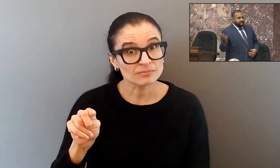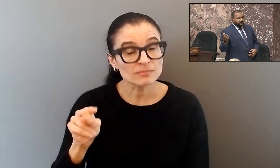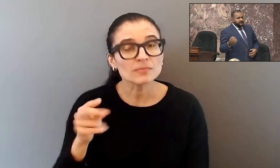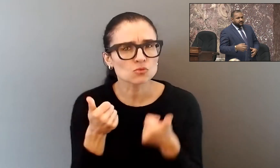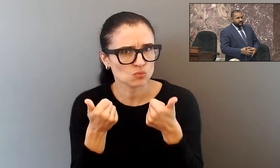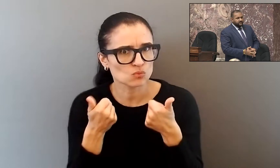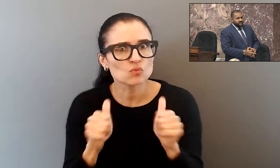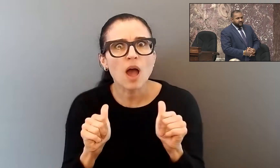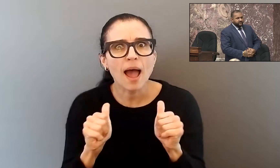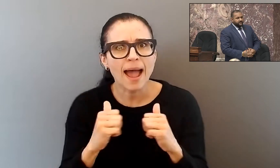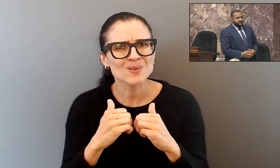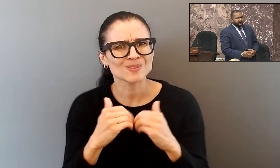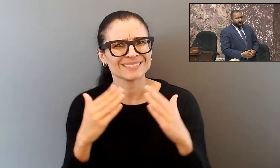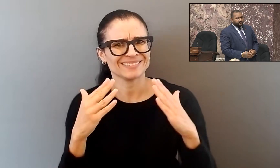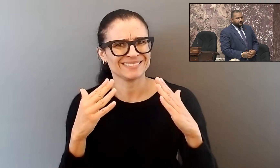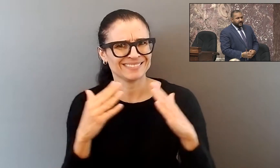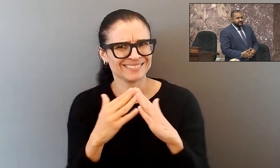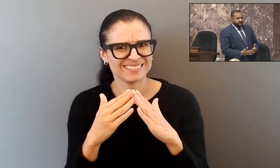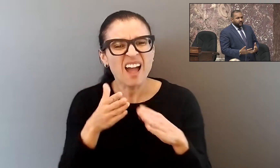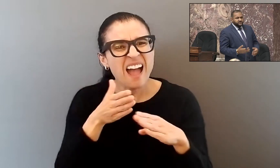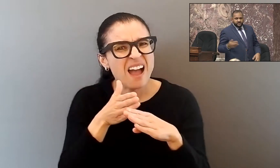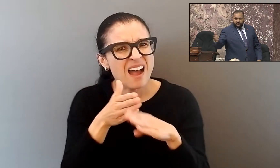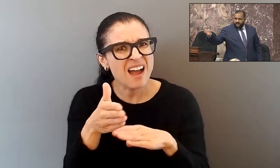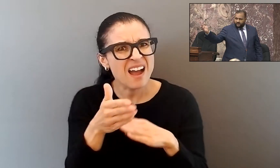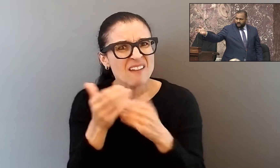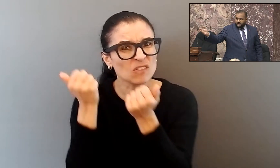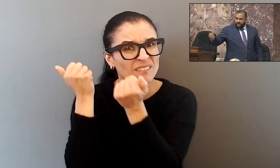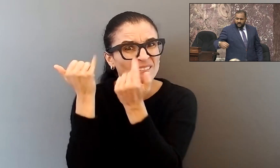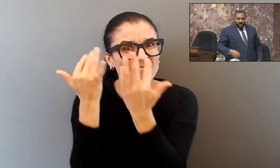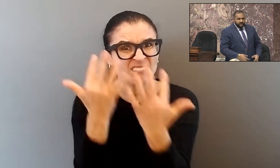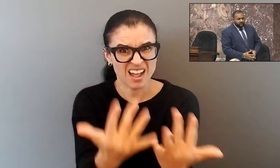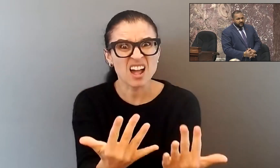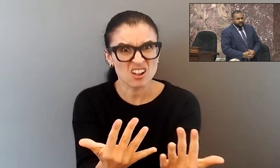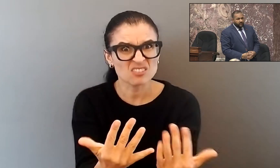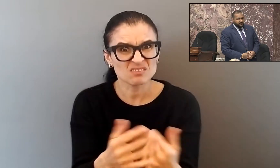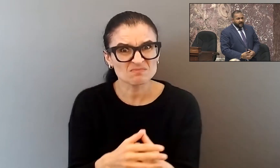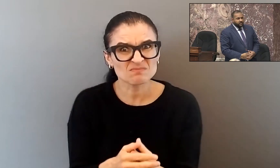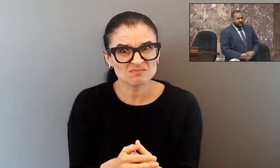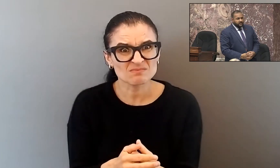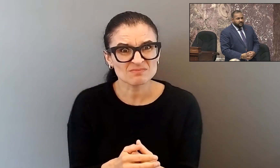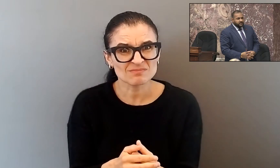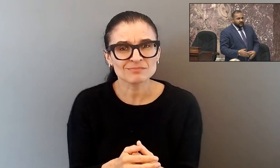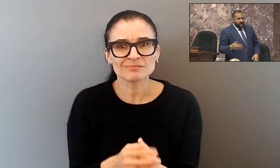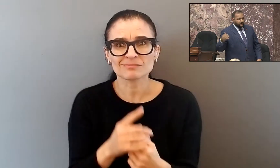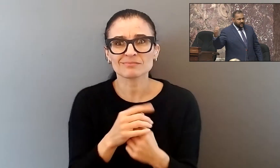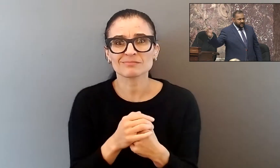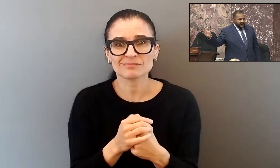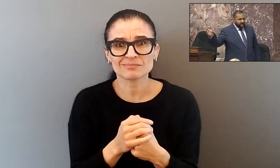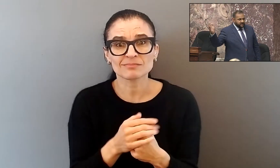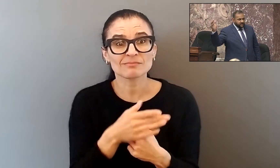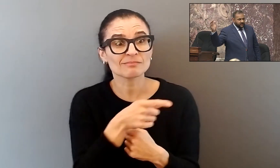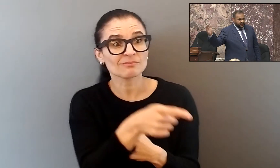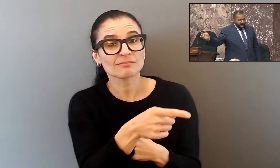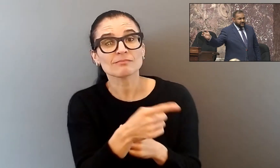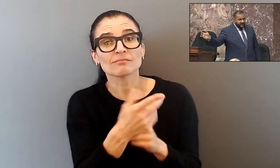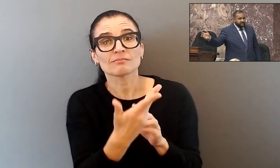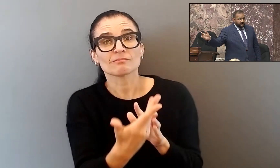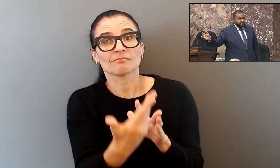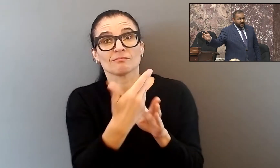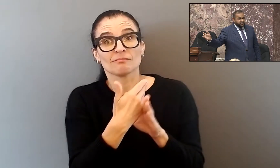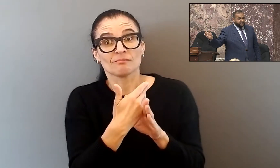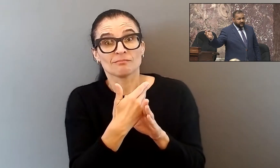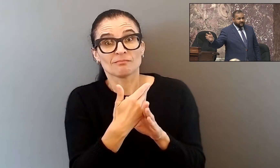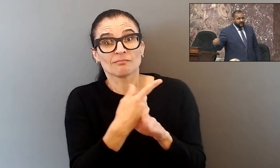Look, the members opposite asked a question. The member across the way, my critic, who I might add actually has